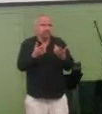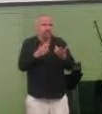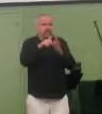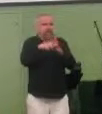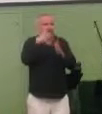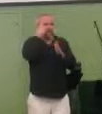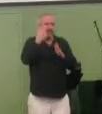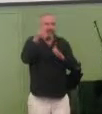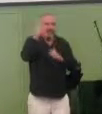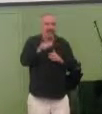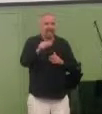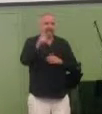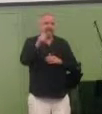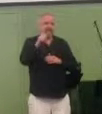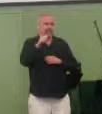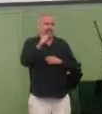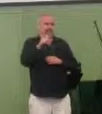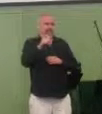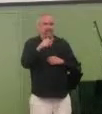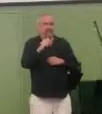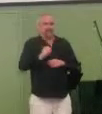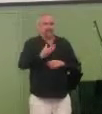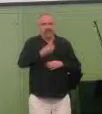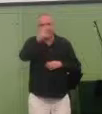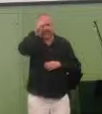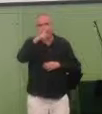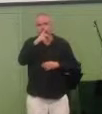to rigid stereotypes about gender roles.